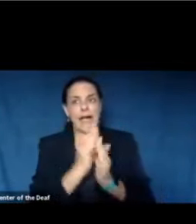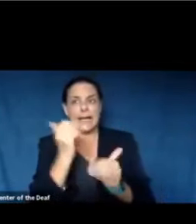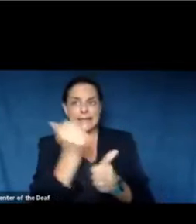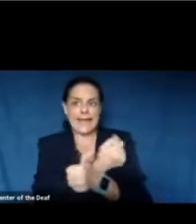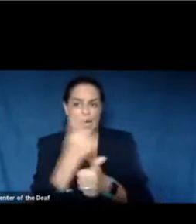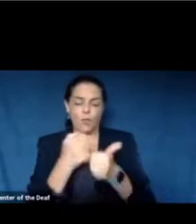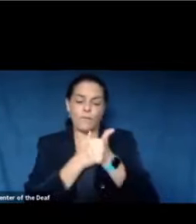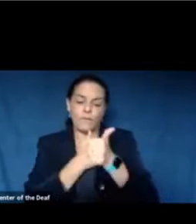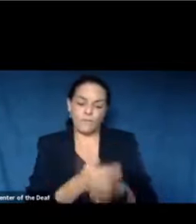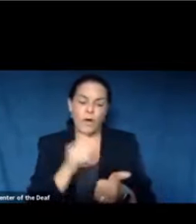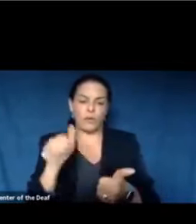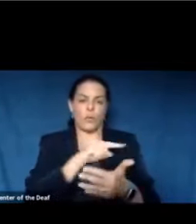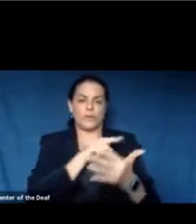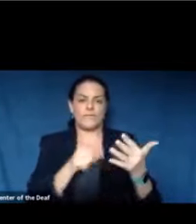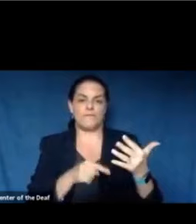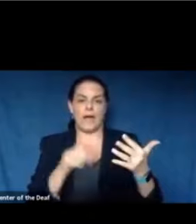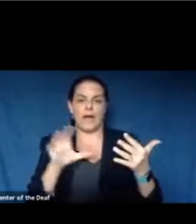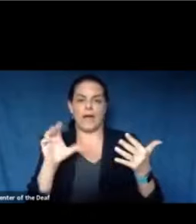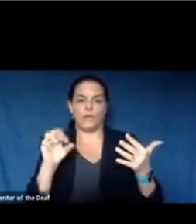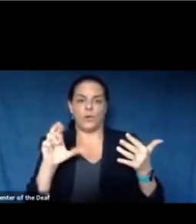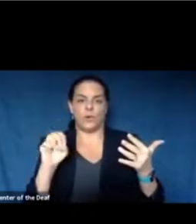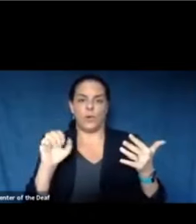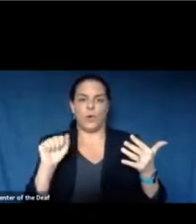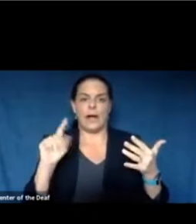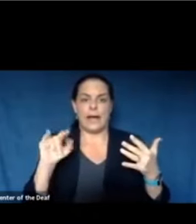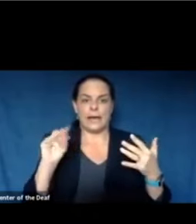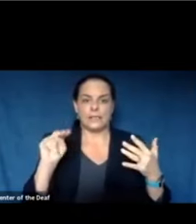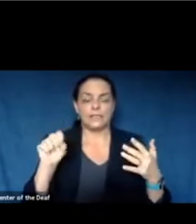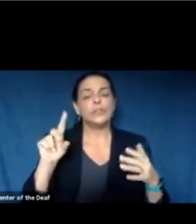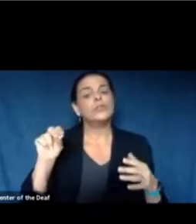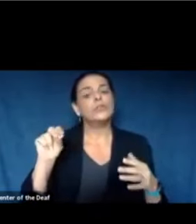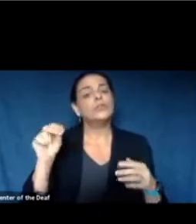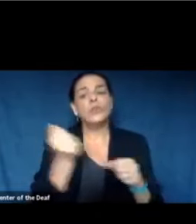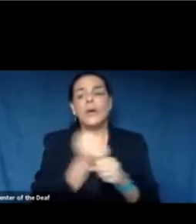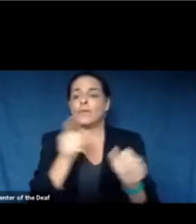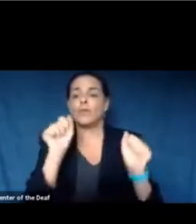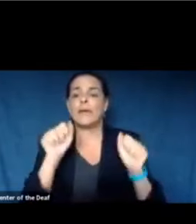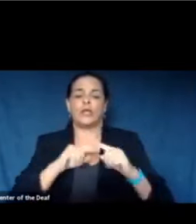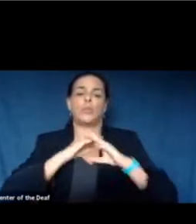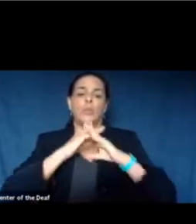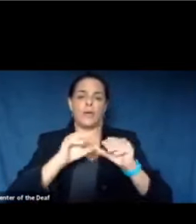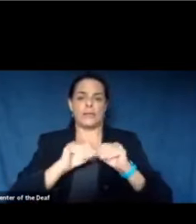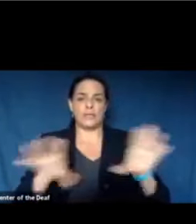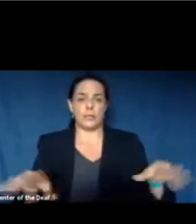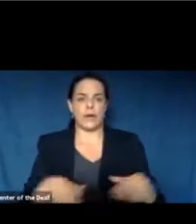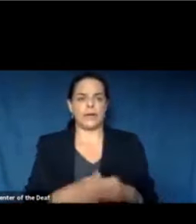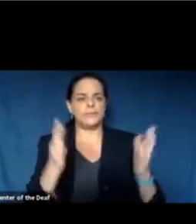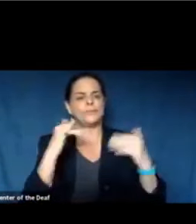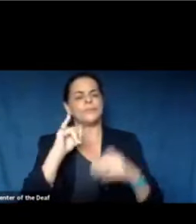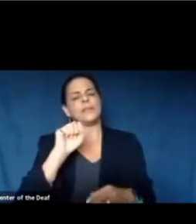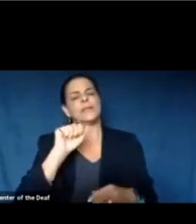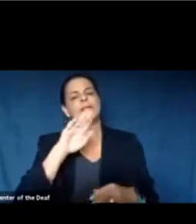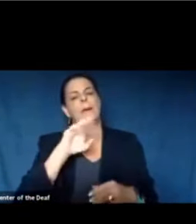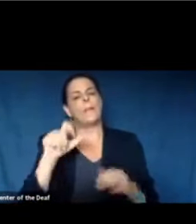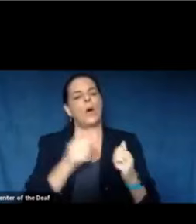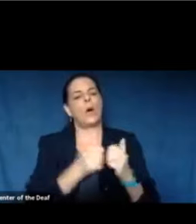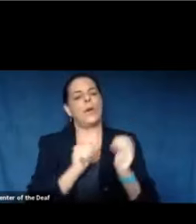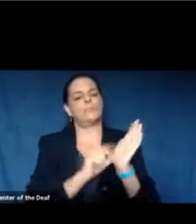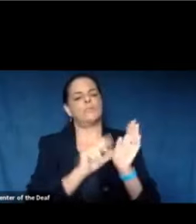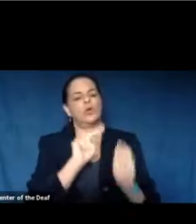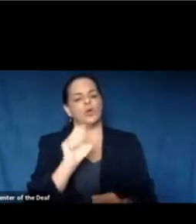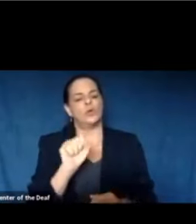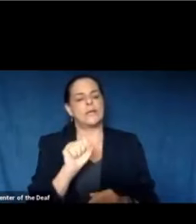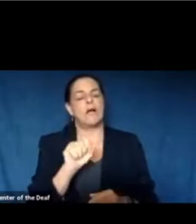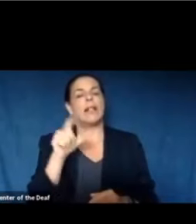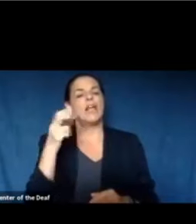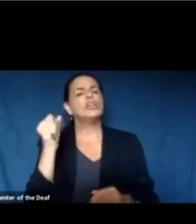5 core actions and try to do everything you can to prevent the spread. All right, from Isabel with the new Sentinel. She's asked for a